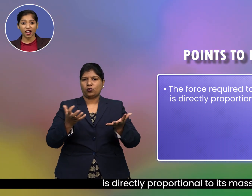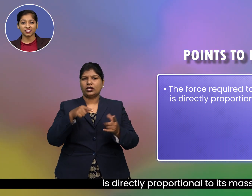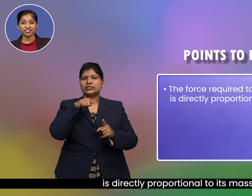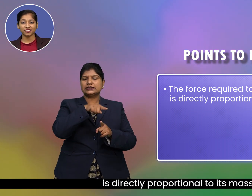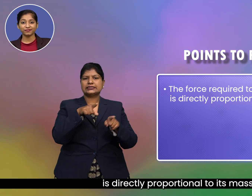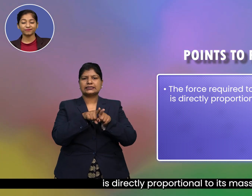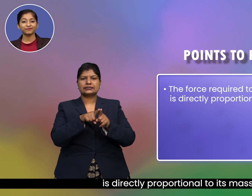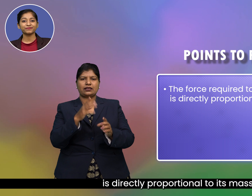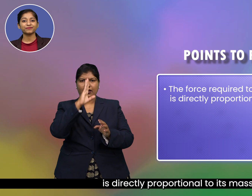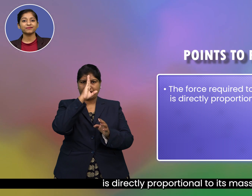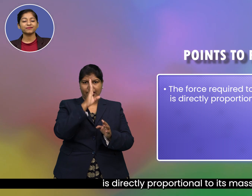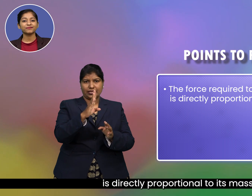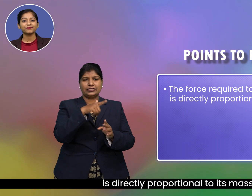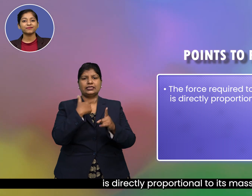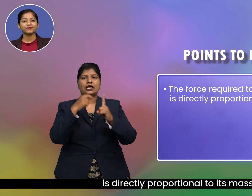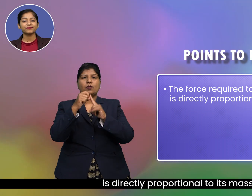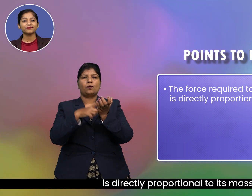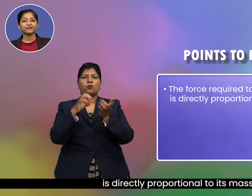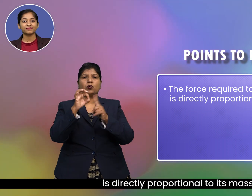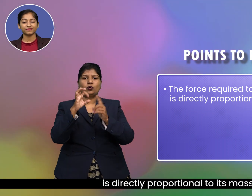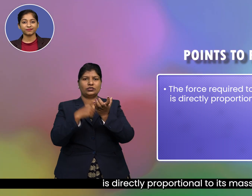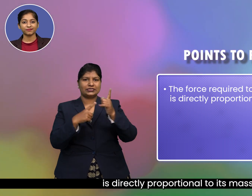its mass.